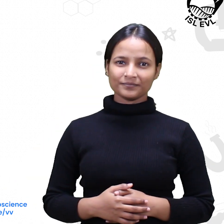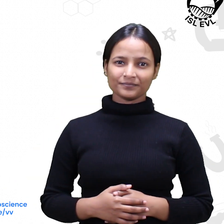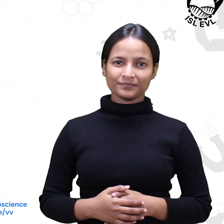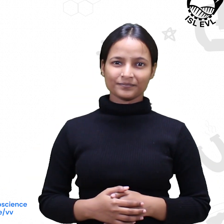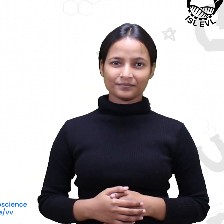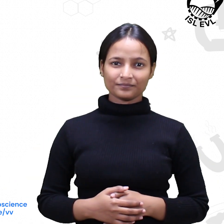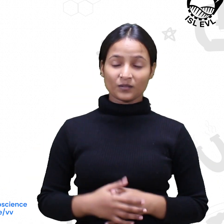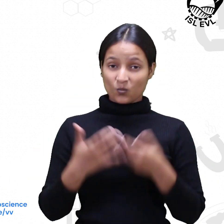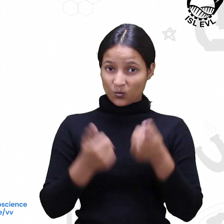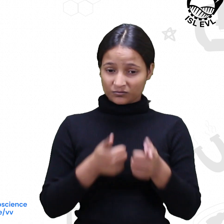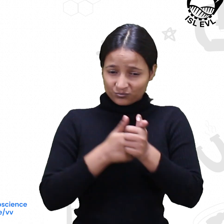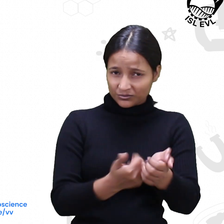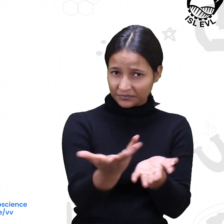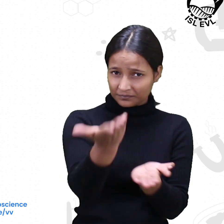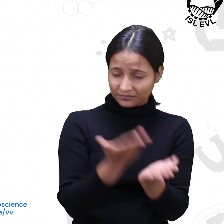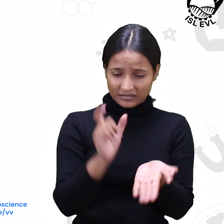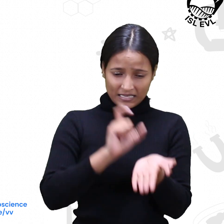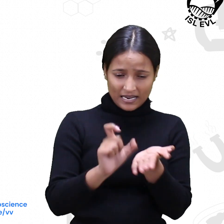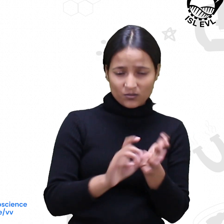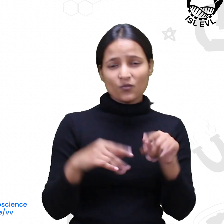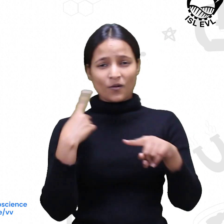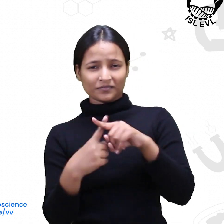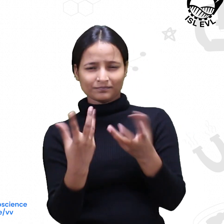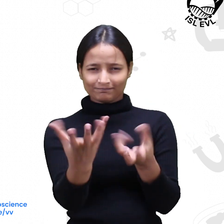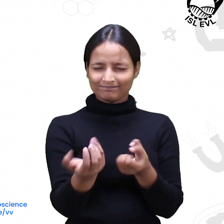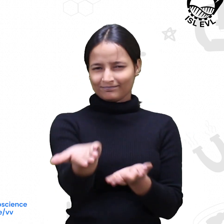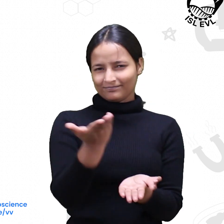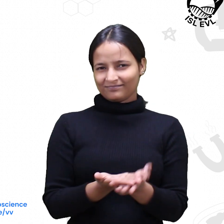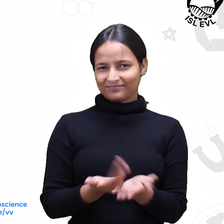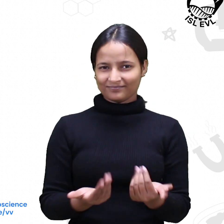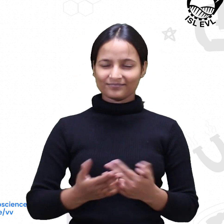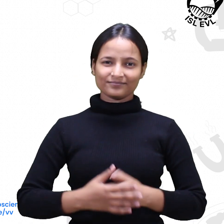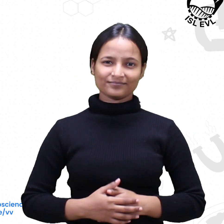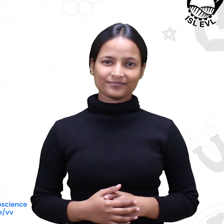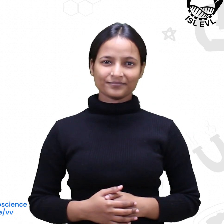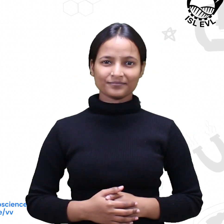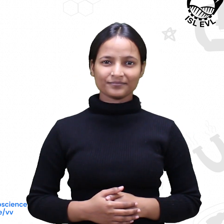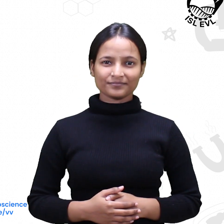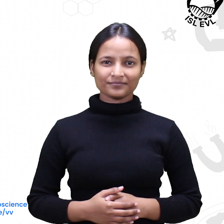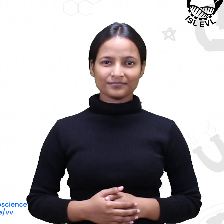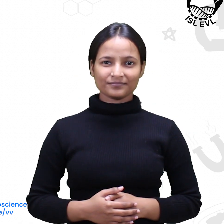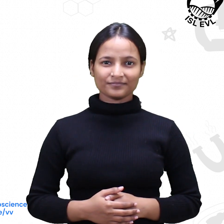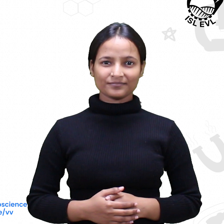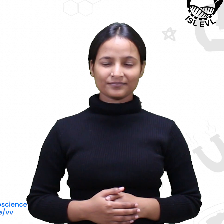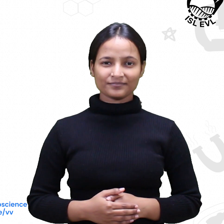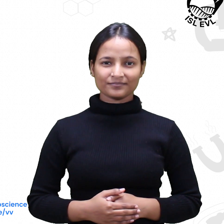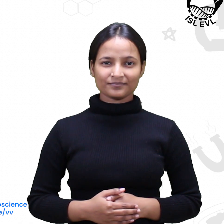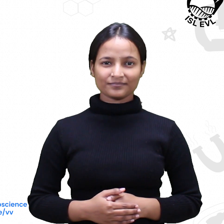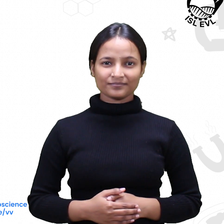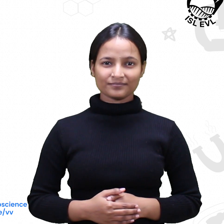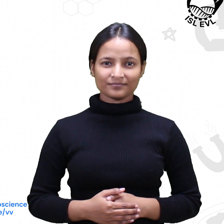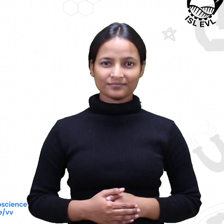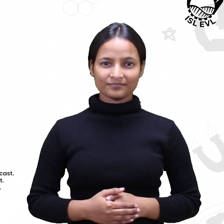notes. For updates on India Asks Why, follow us at India Asks Why on Twitter and at